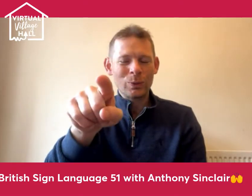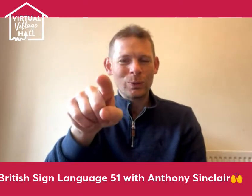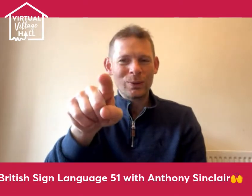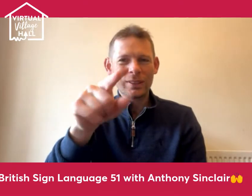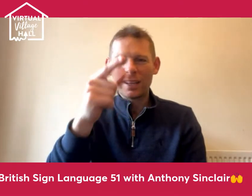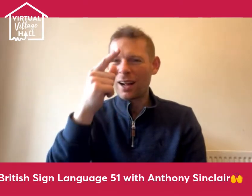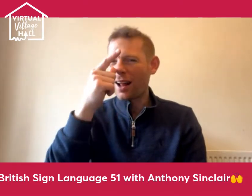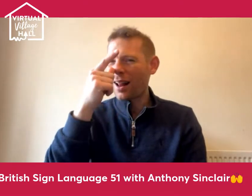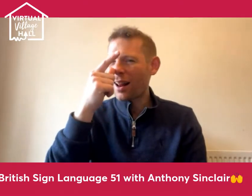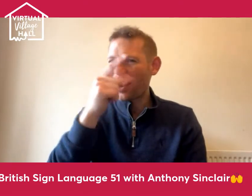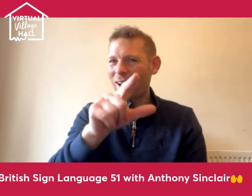Lucky you.